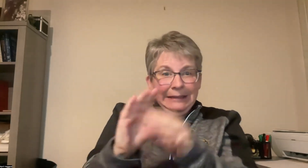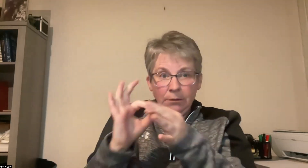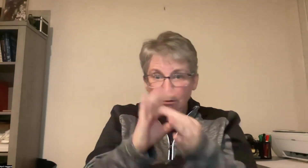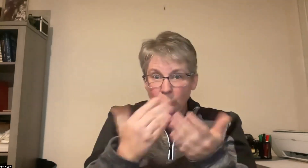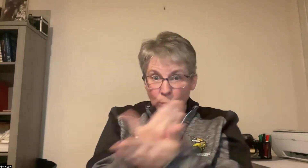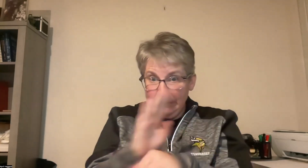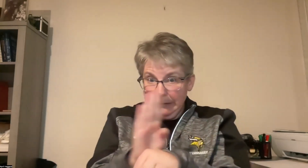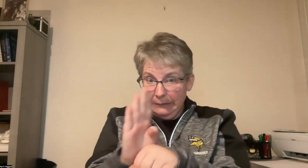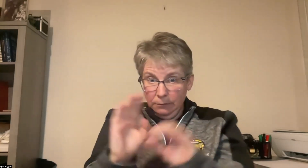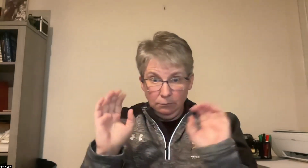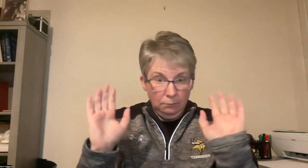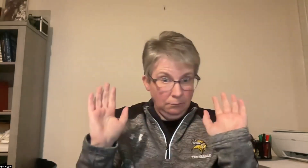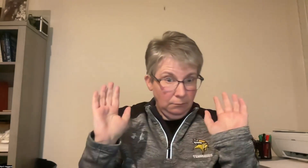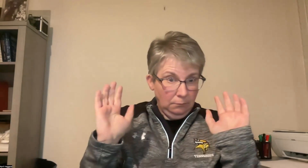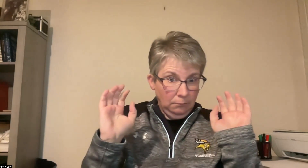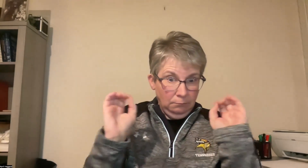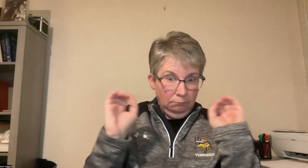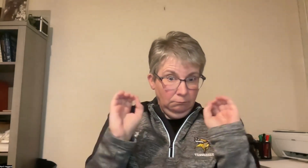Okay. Any new business?